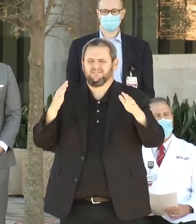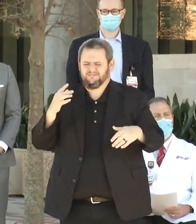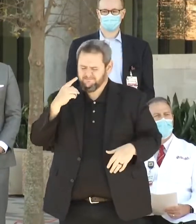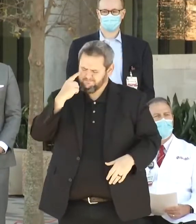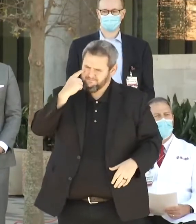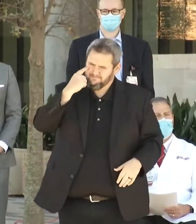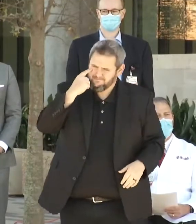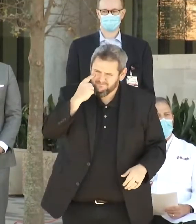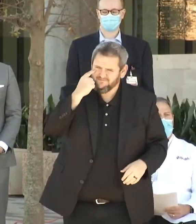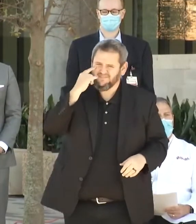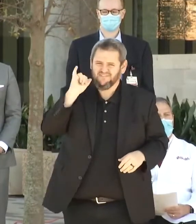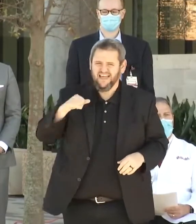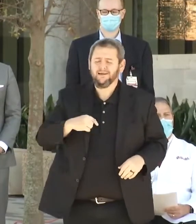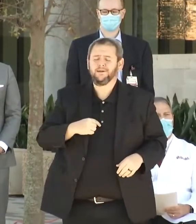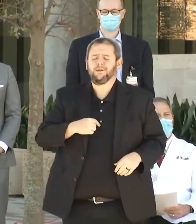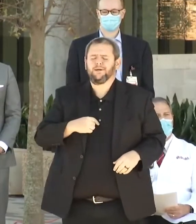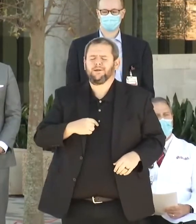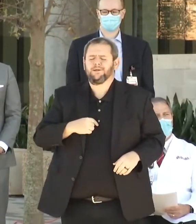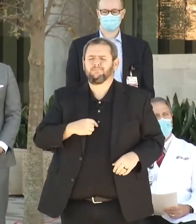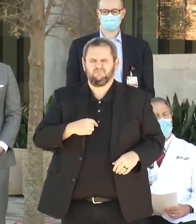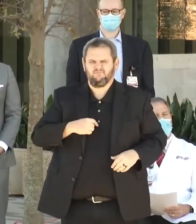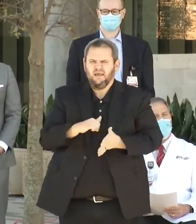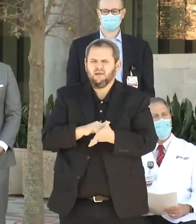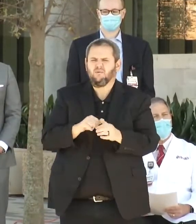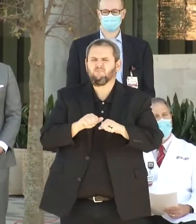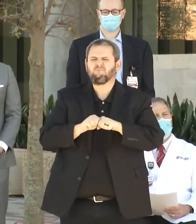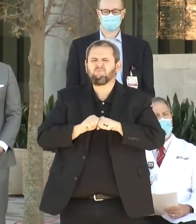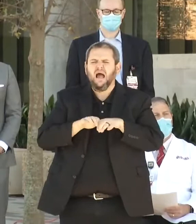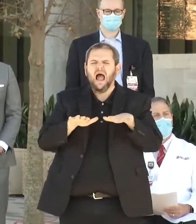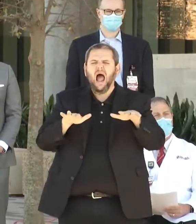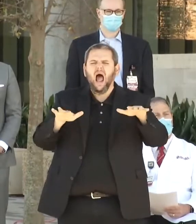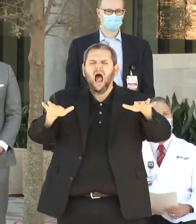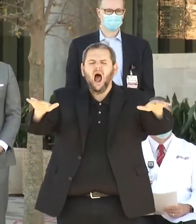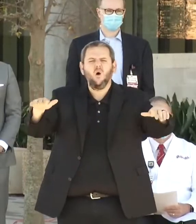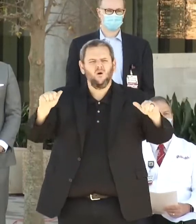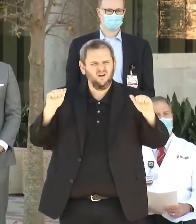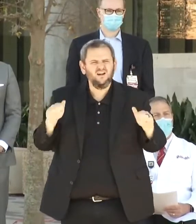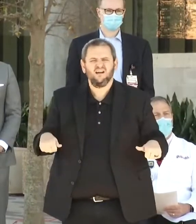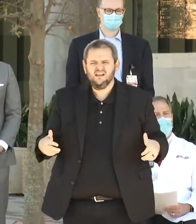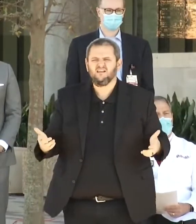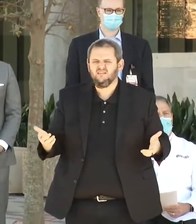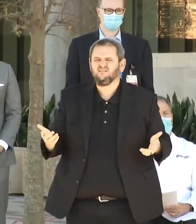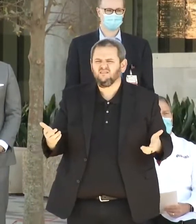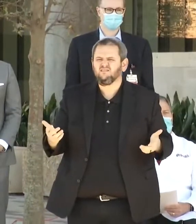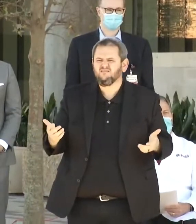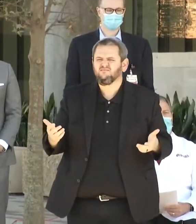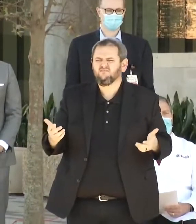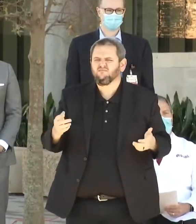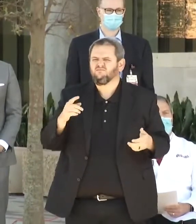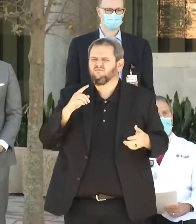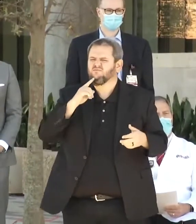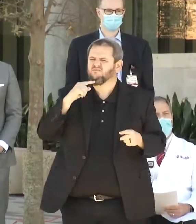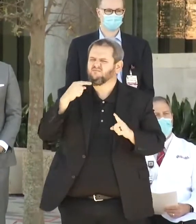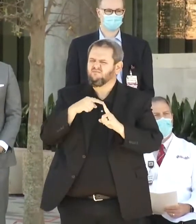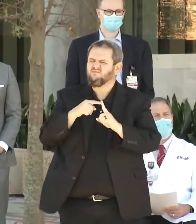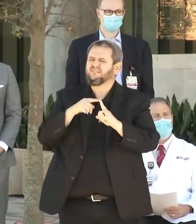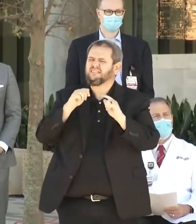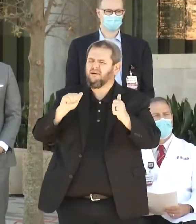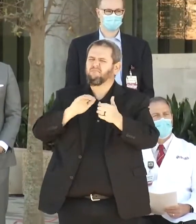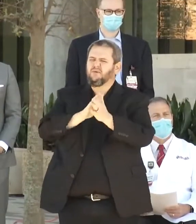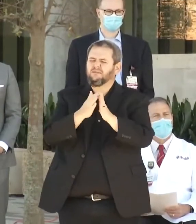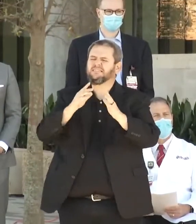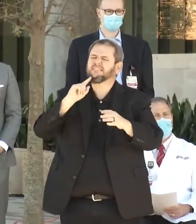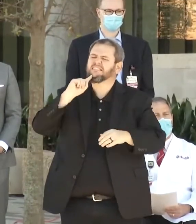cases. This can happen even in younger people that would be otherwise considered healthy. Hospital